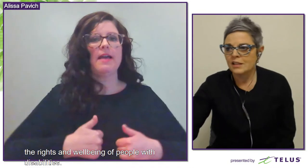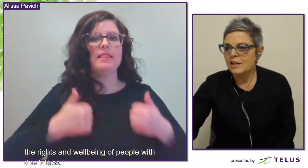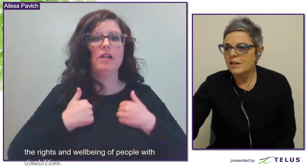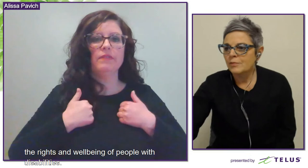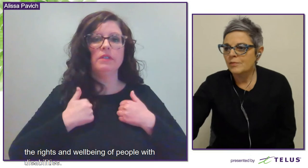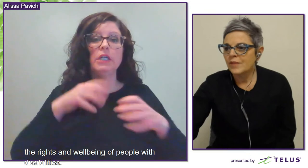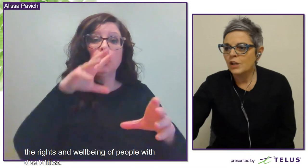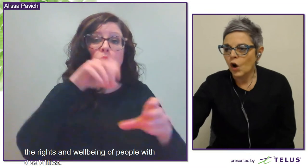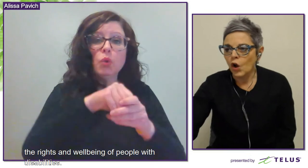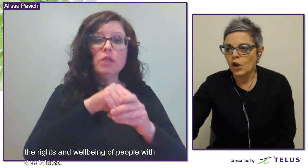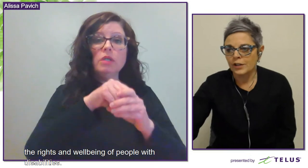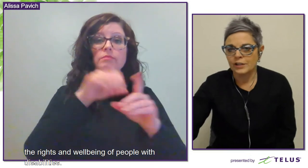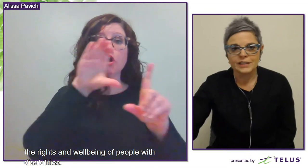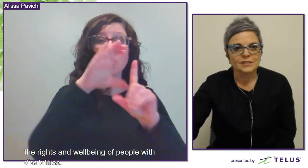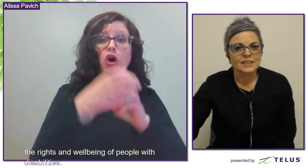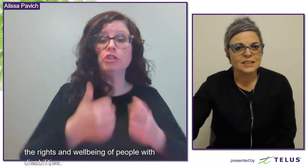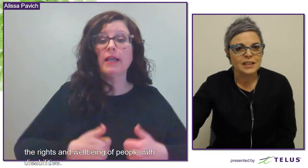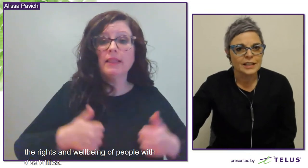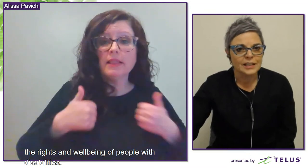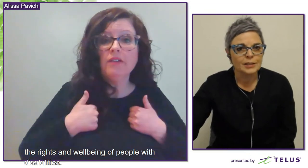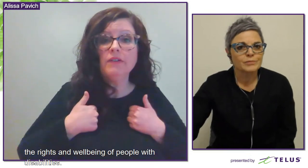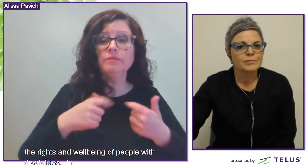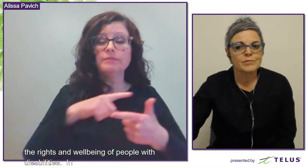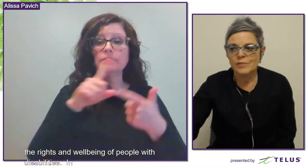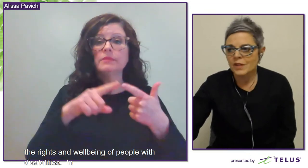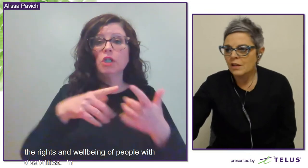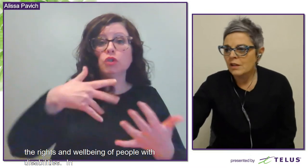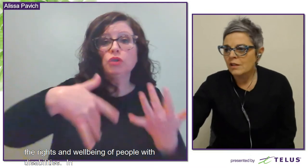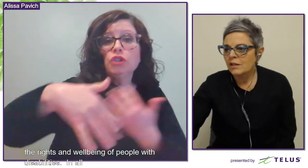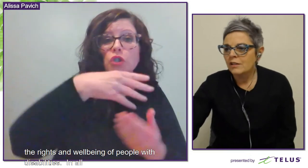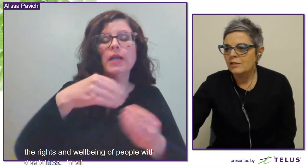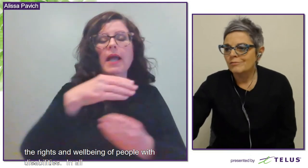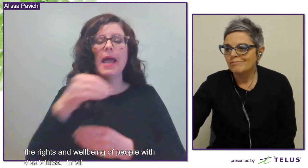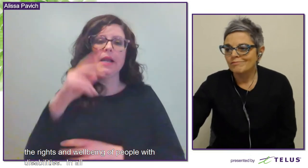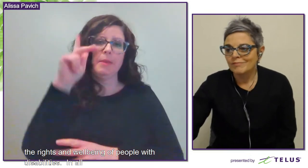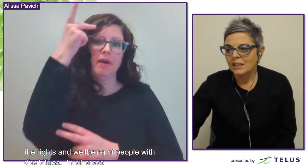disabilities in all areas of society.